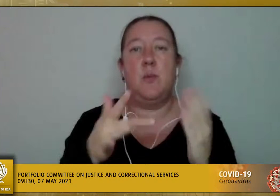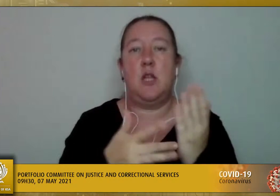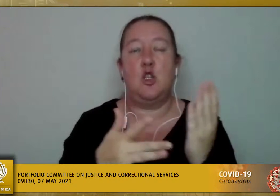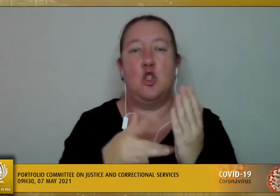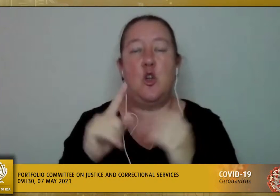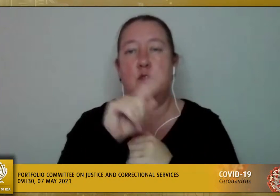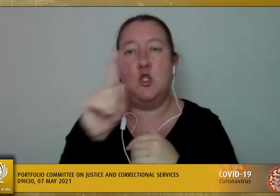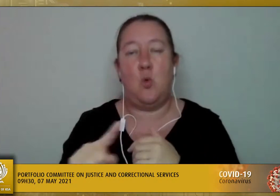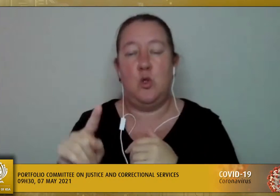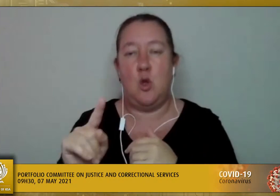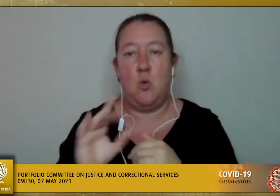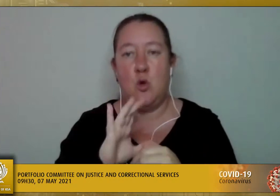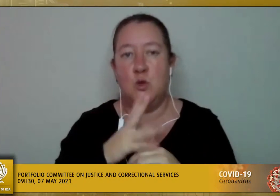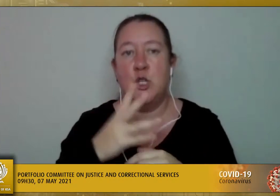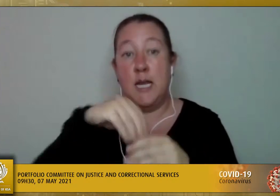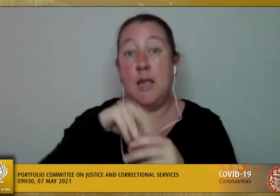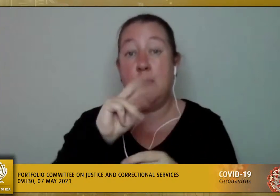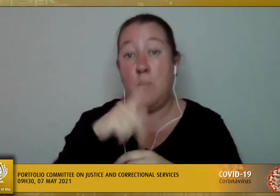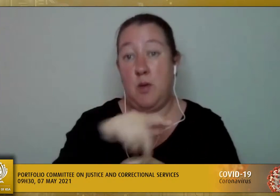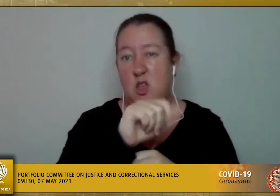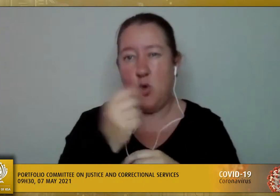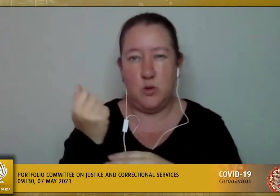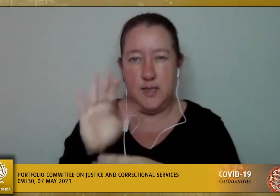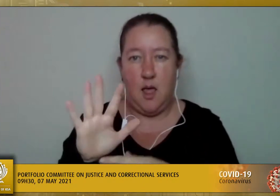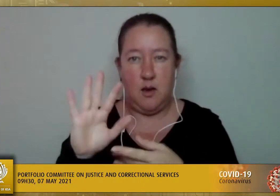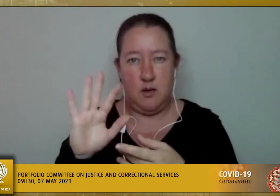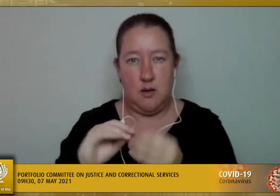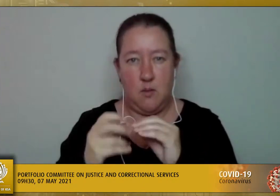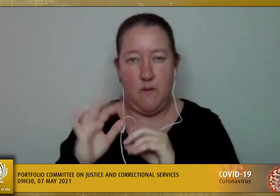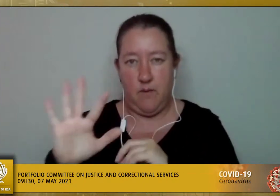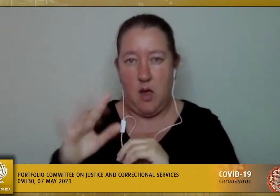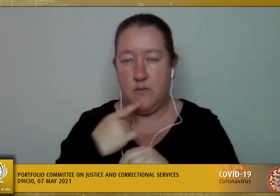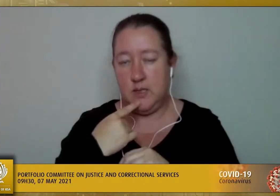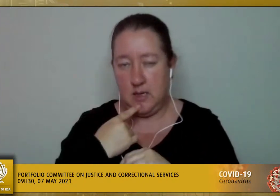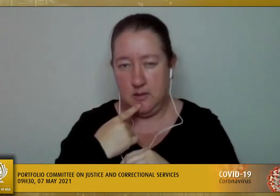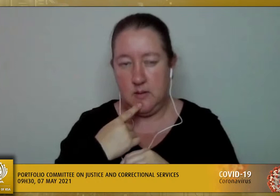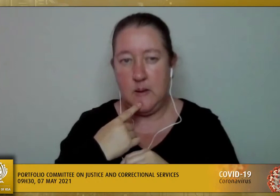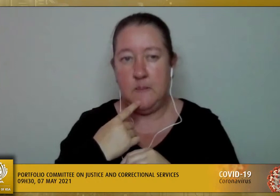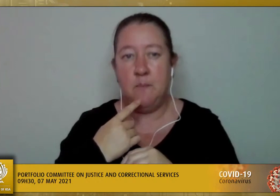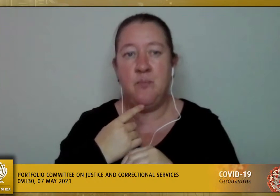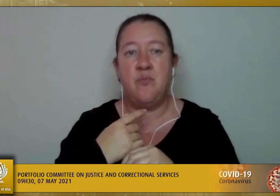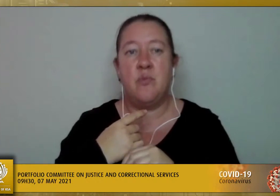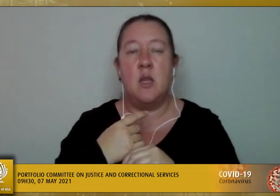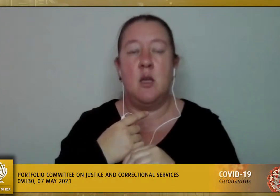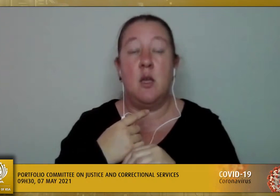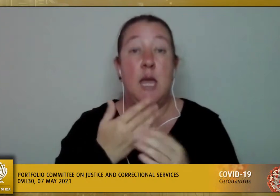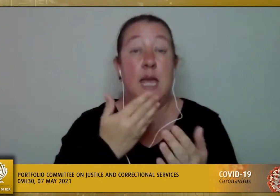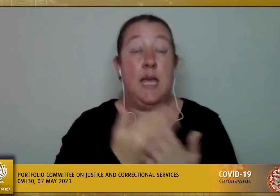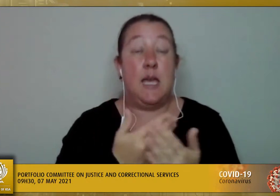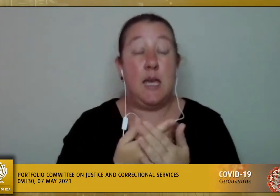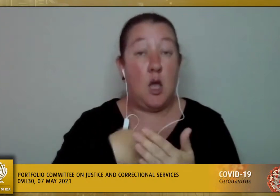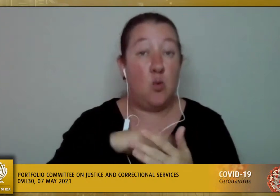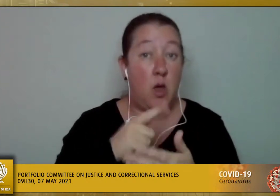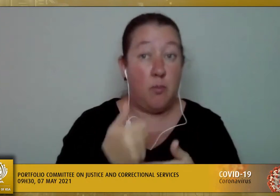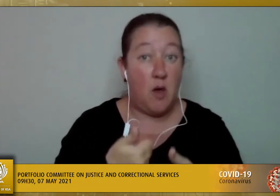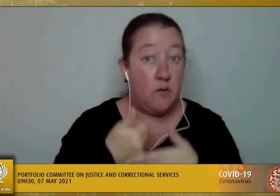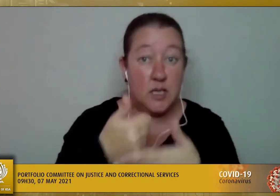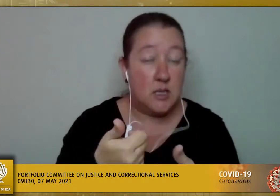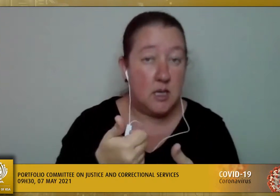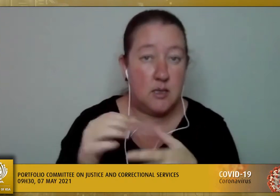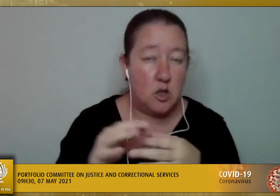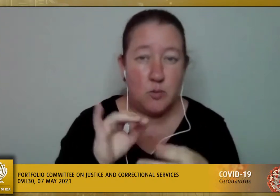Commission in the NPA that's according to your slide five um can we be of assistance in that